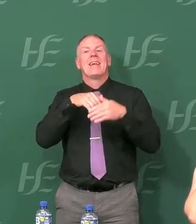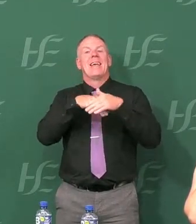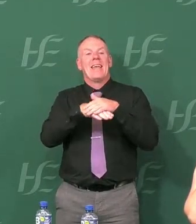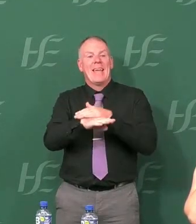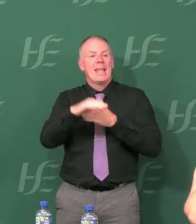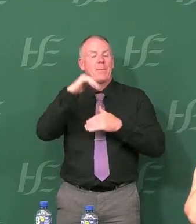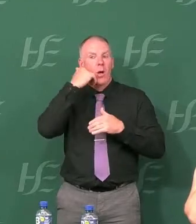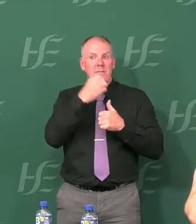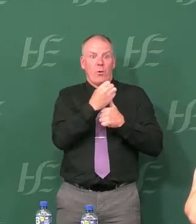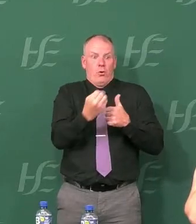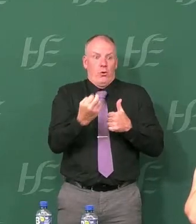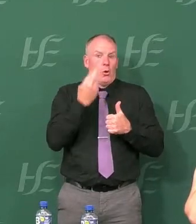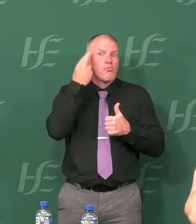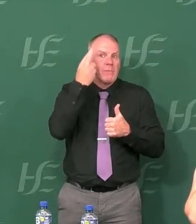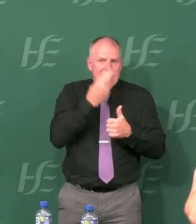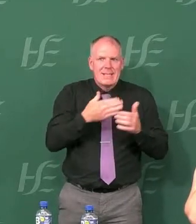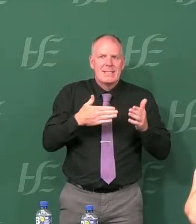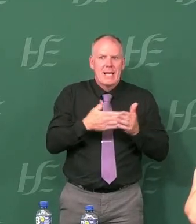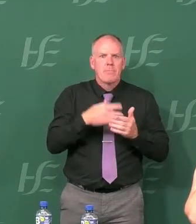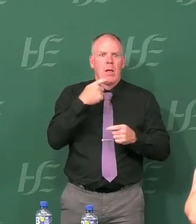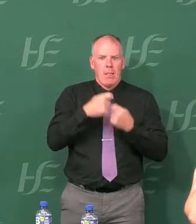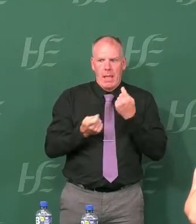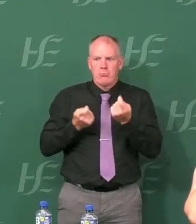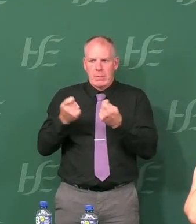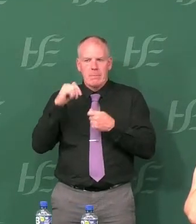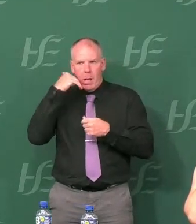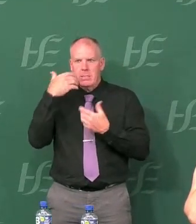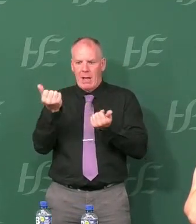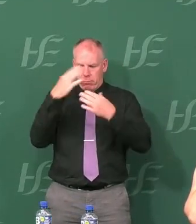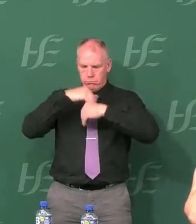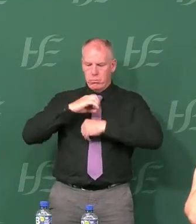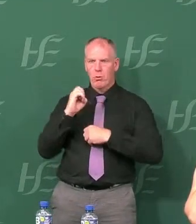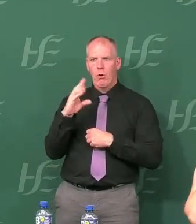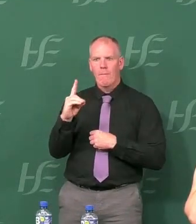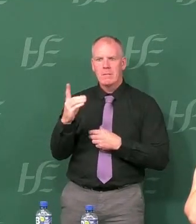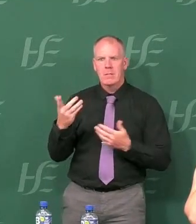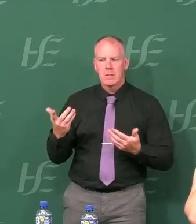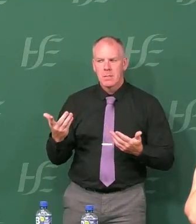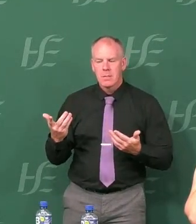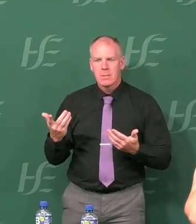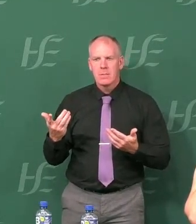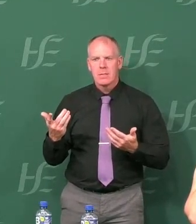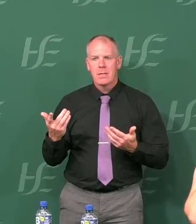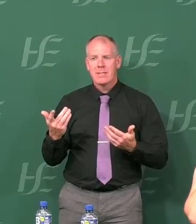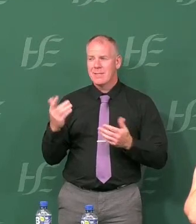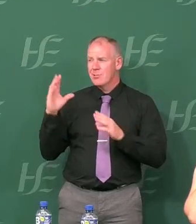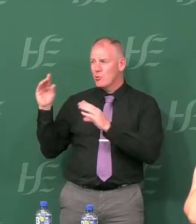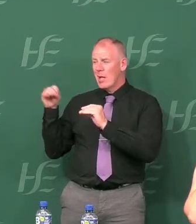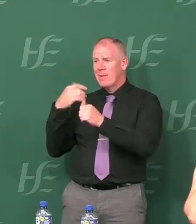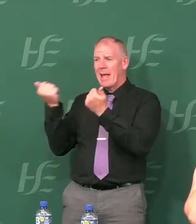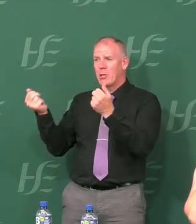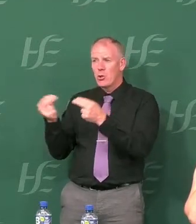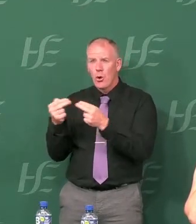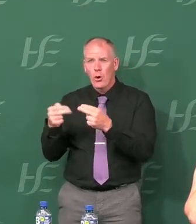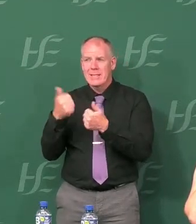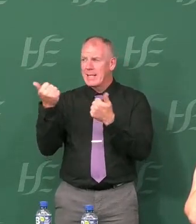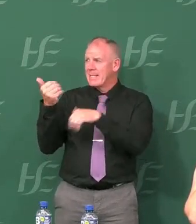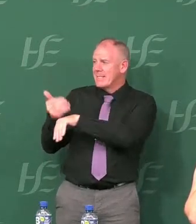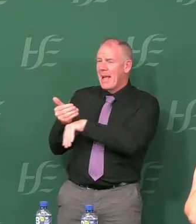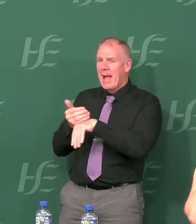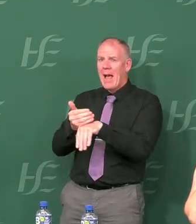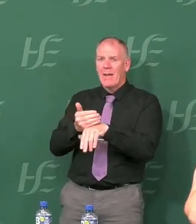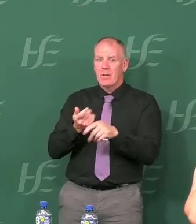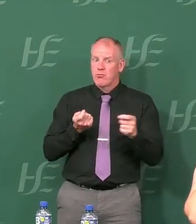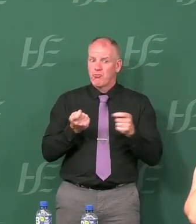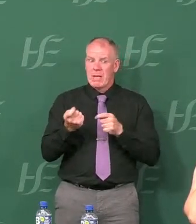through a different channel for a different illness, but they are being treated for COVID now as well. And talk to any of our nurses or frontline staff, they'll tell you the people